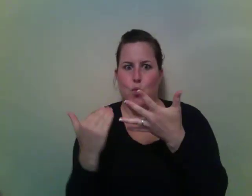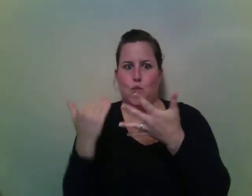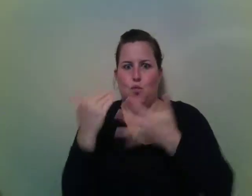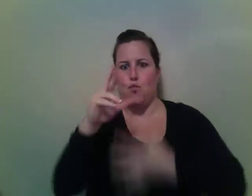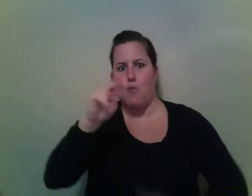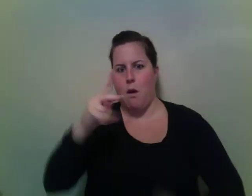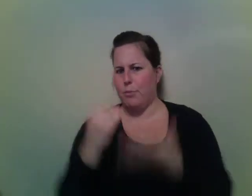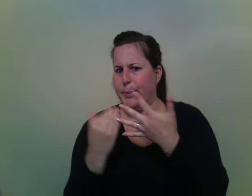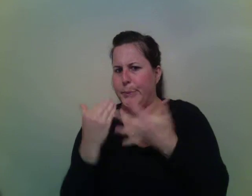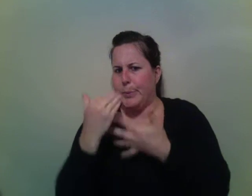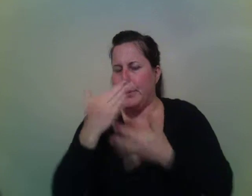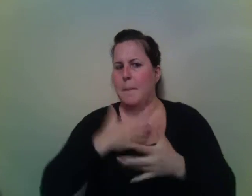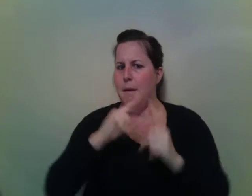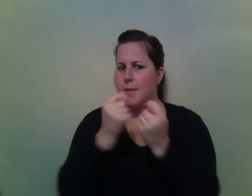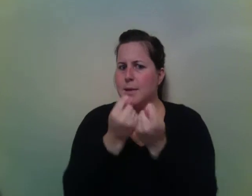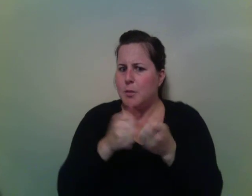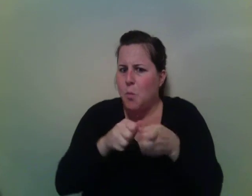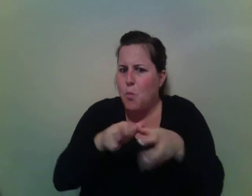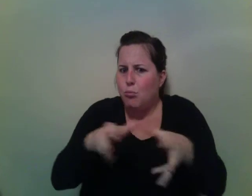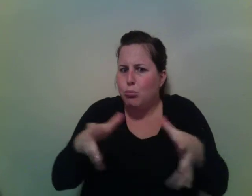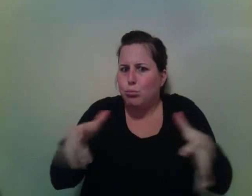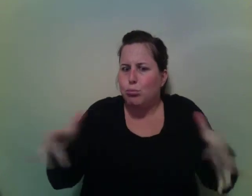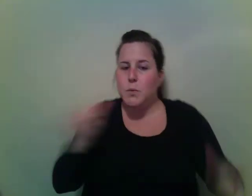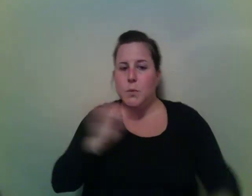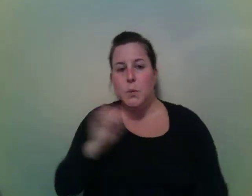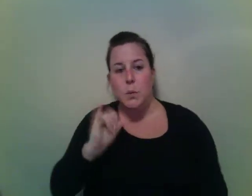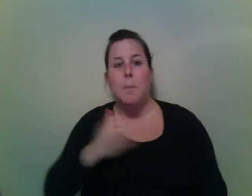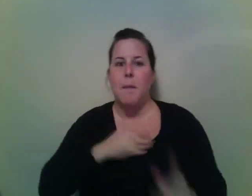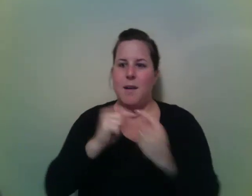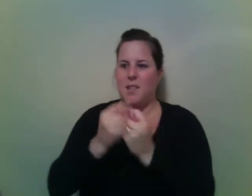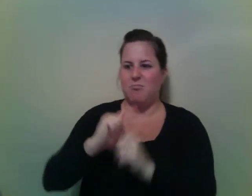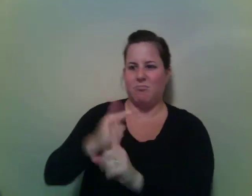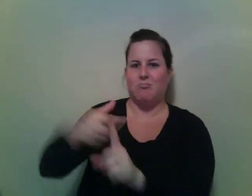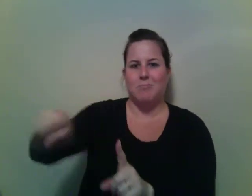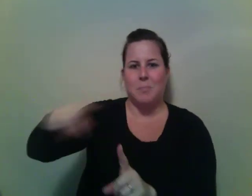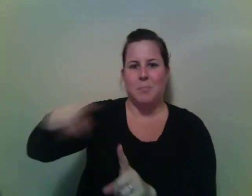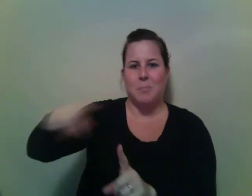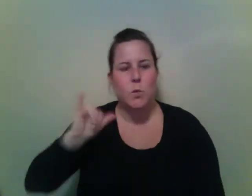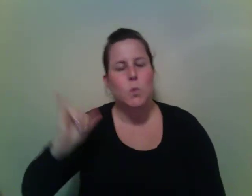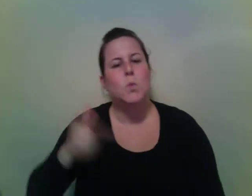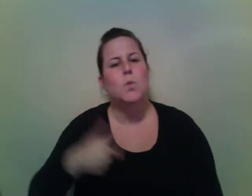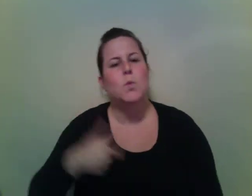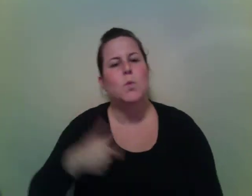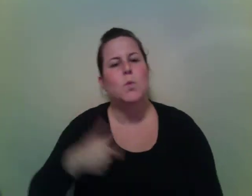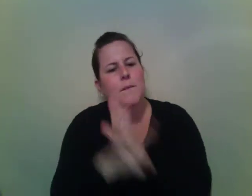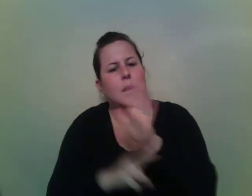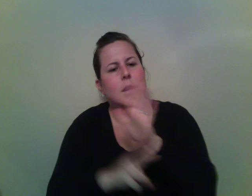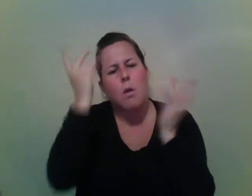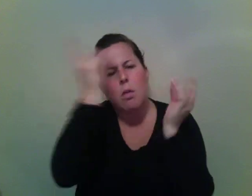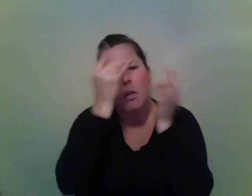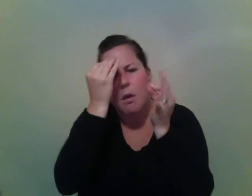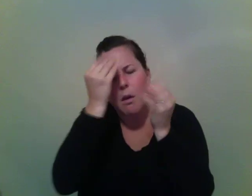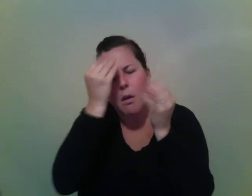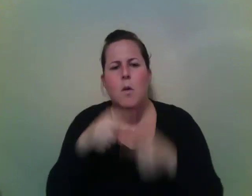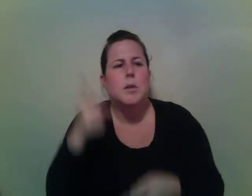helped my team grow. Watch this video, think about it, and see if this is something that you consider doing in your team.